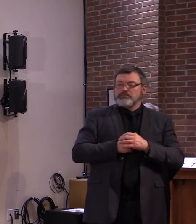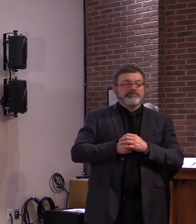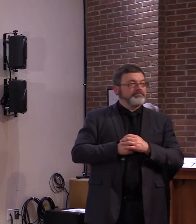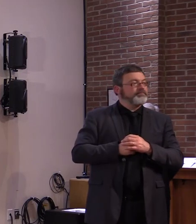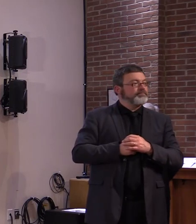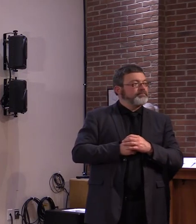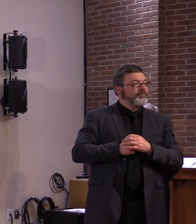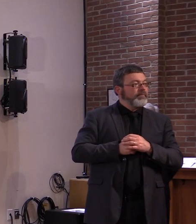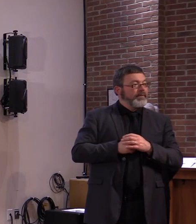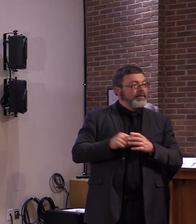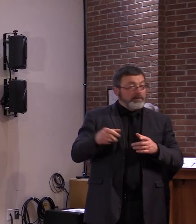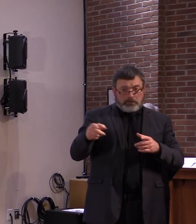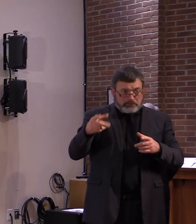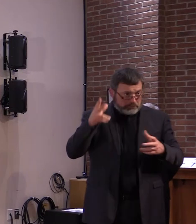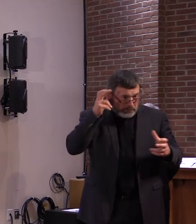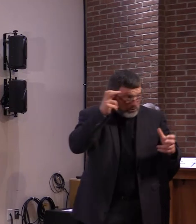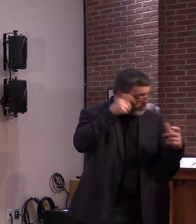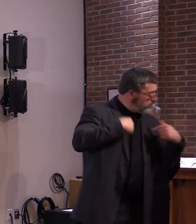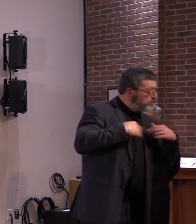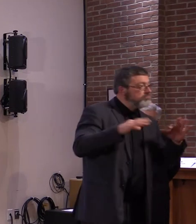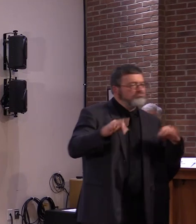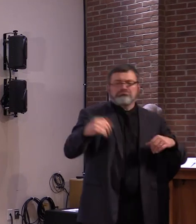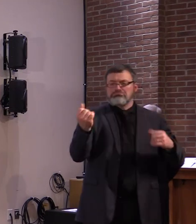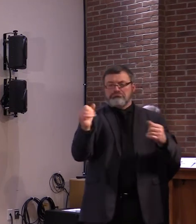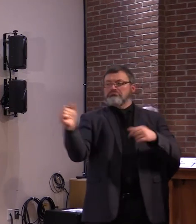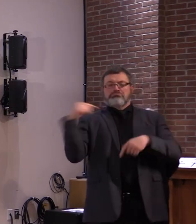All right, Jolie, Local 22. Hi, can you hear me okay? We can.